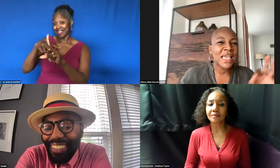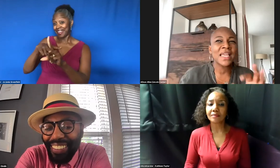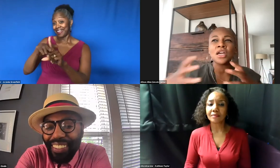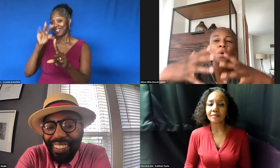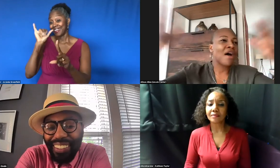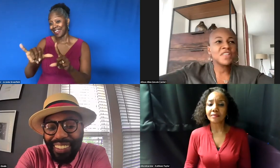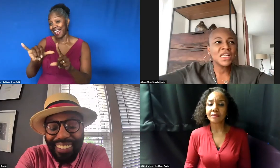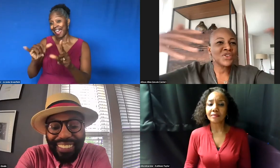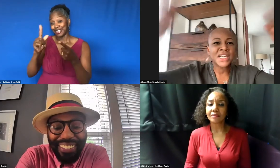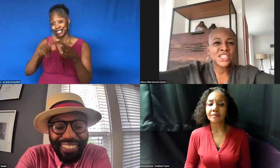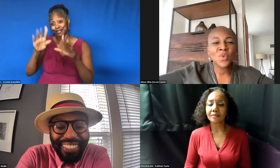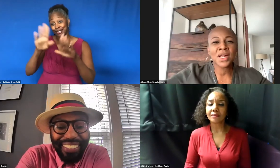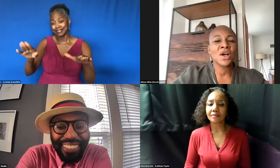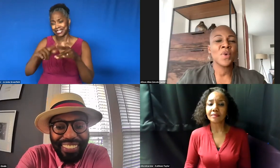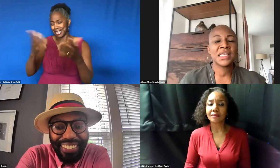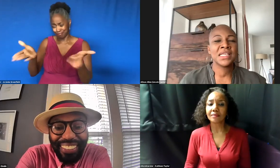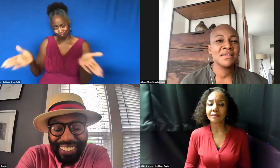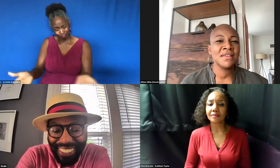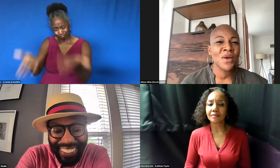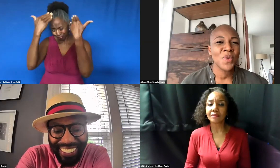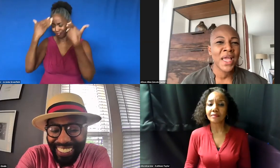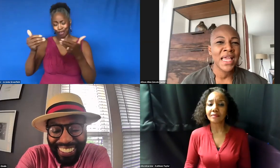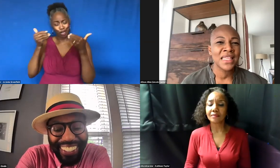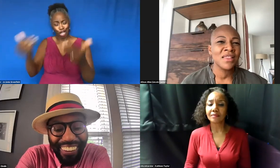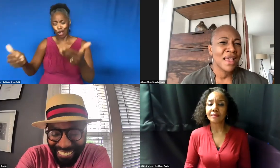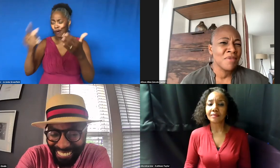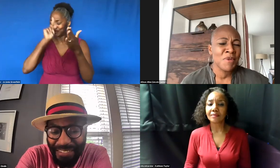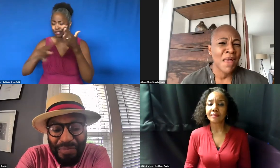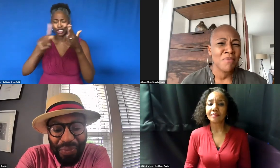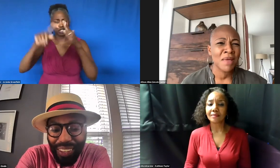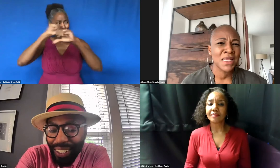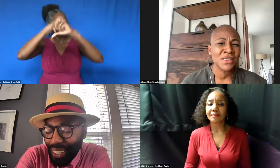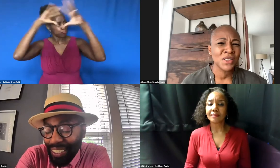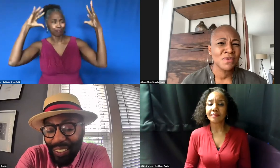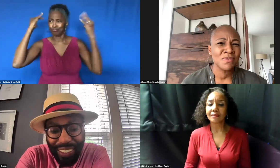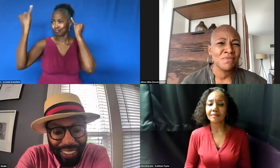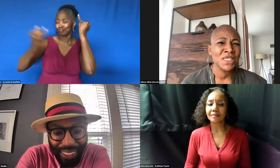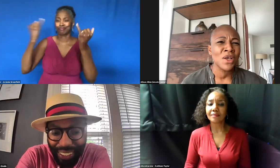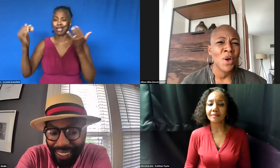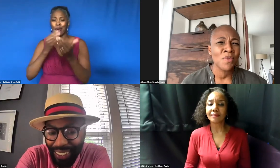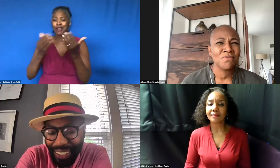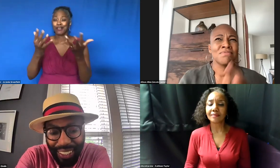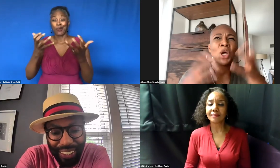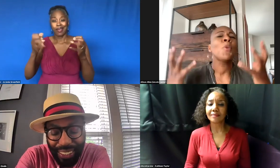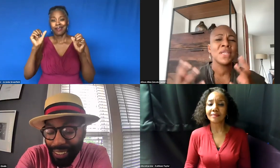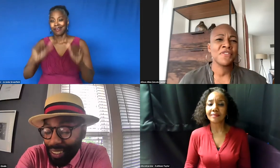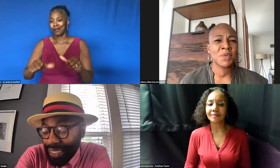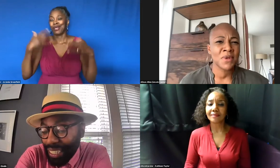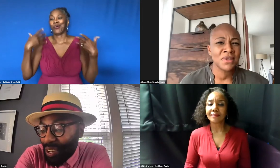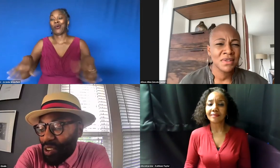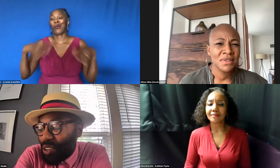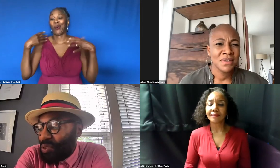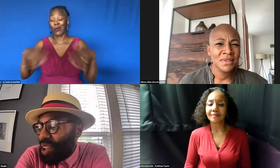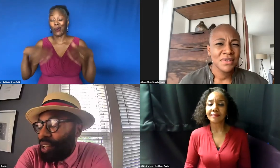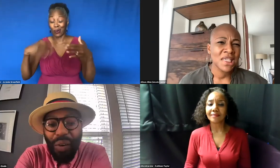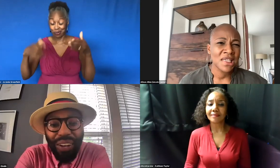know, and saying go off in any direction you want to go in this, you know, I could be mind-blowing. I mean, it could just be so opening for